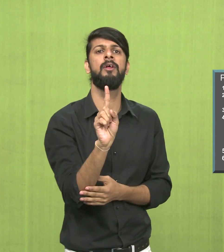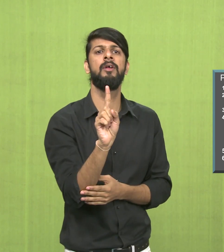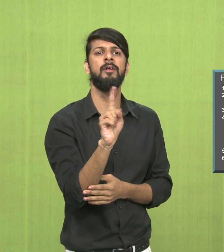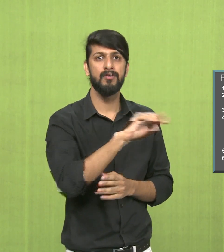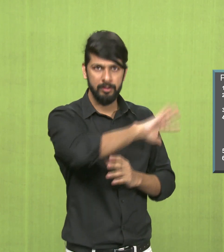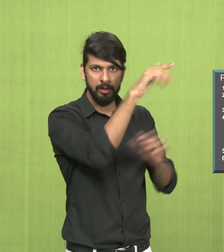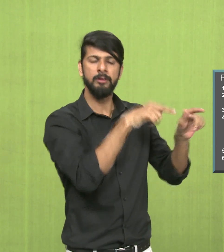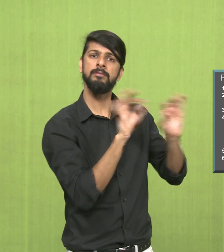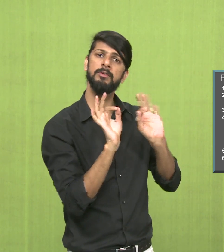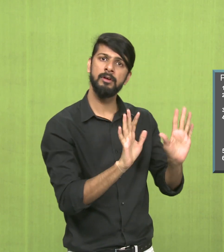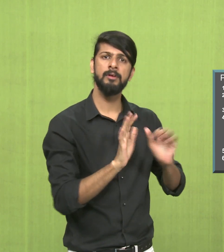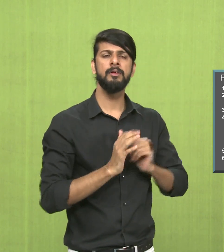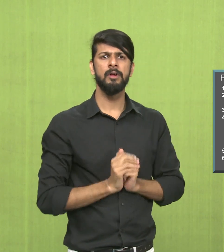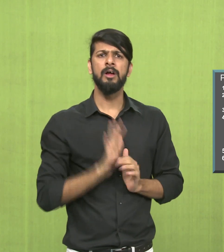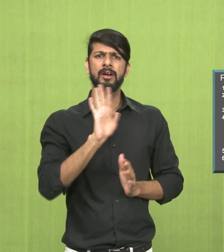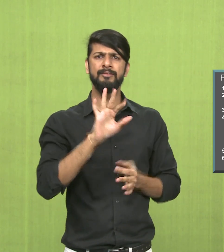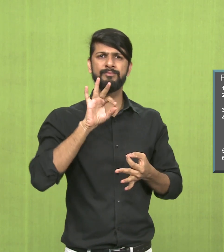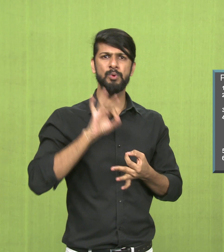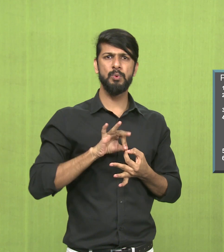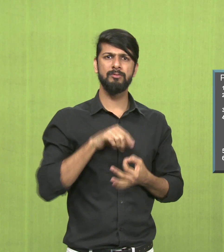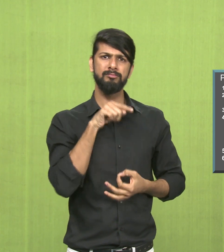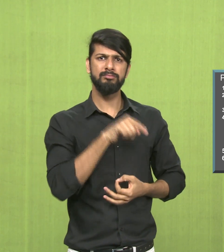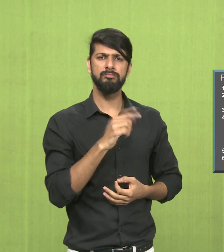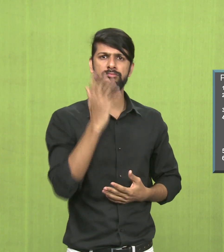Depiction is very real and it is in cave number 11.